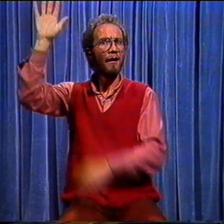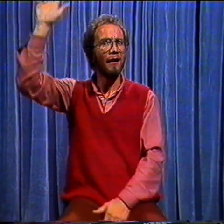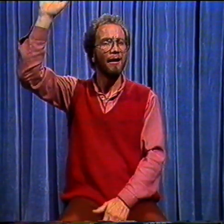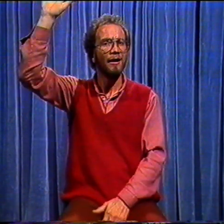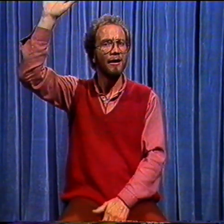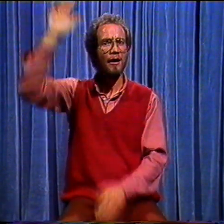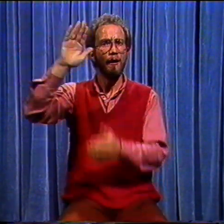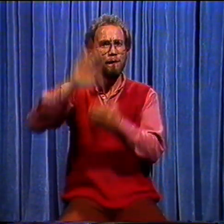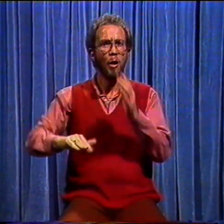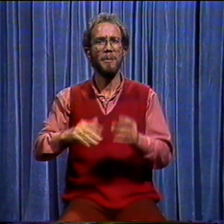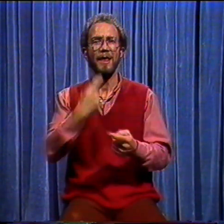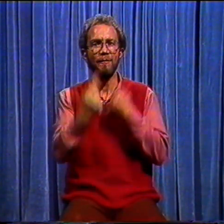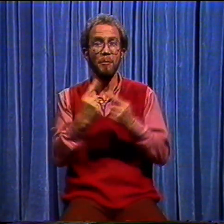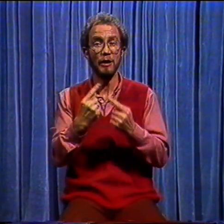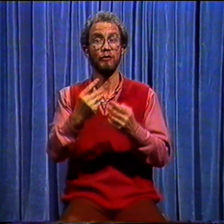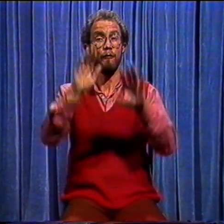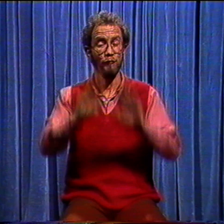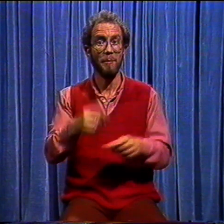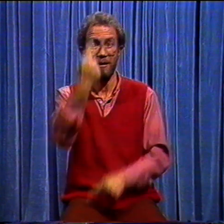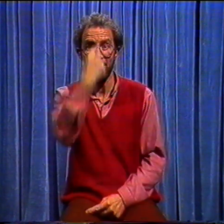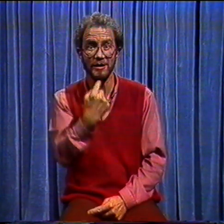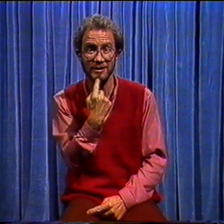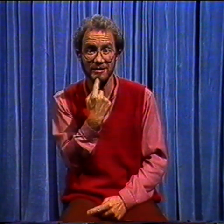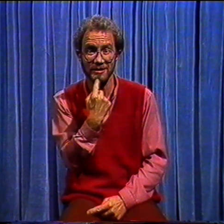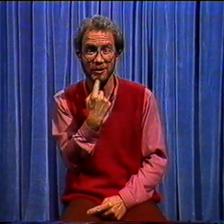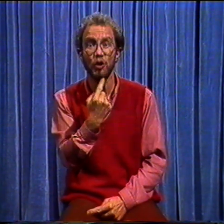doing, from the information they're getting from the face.